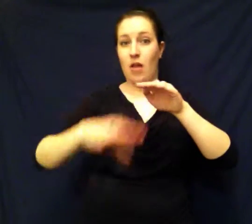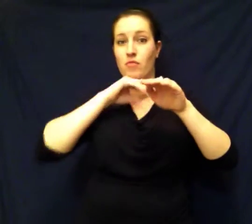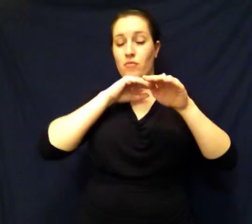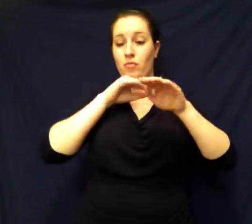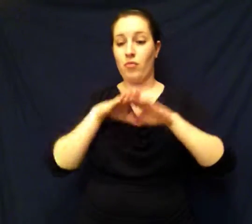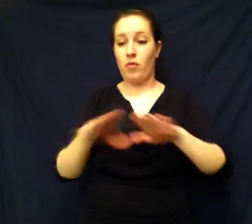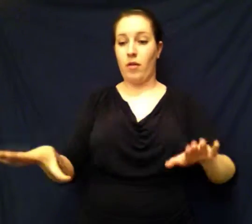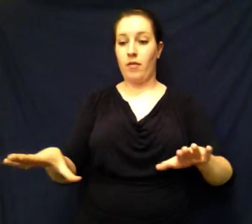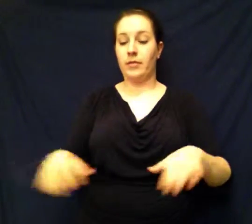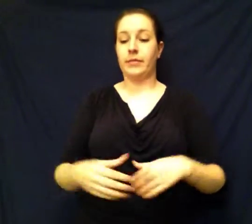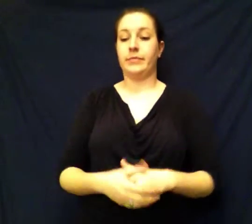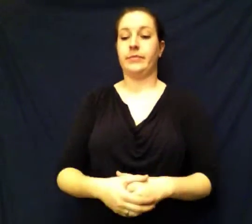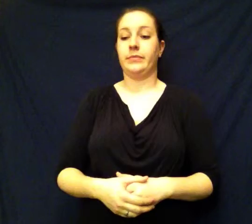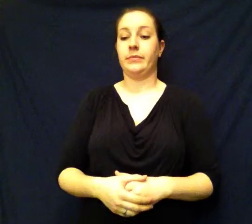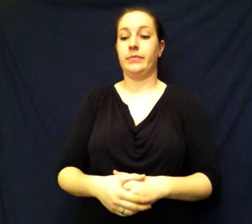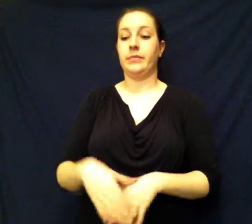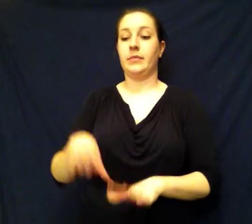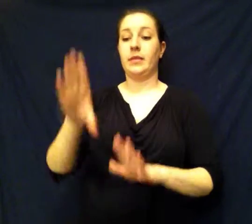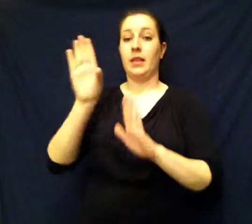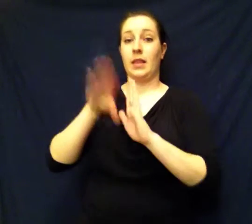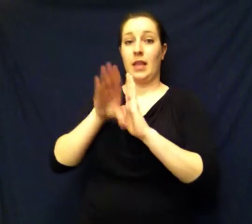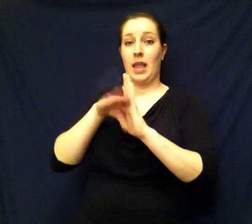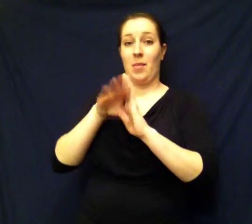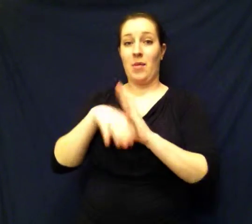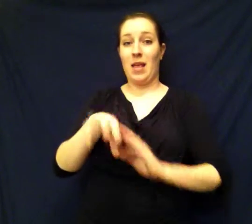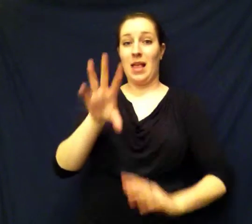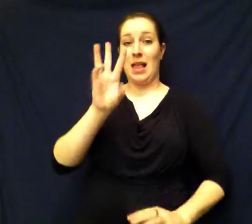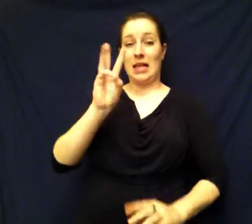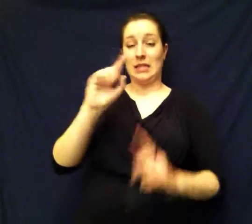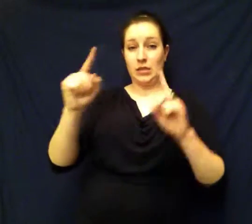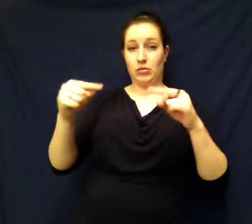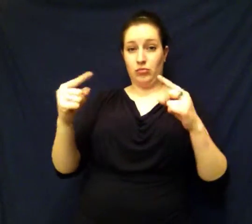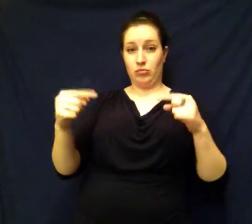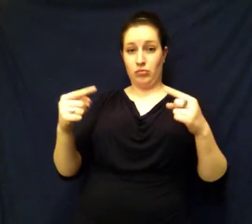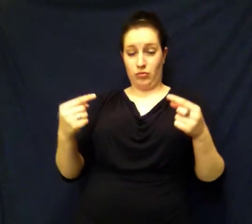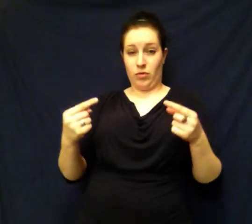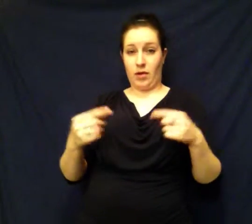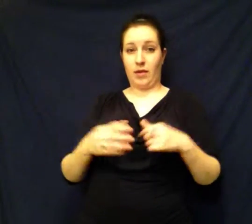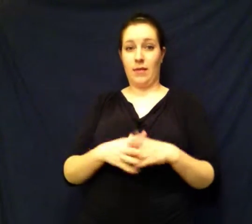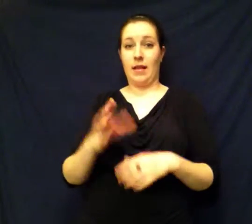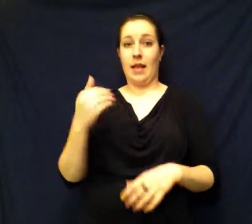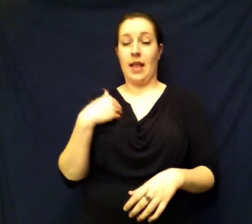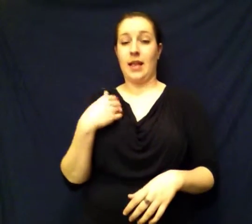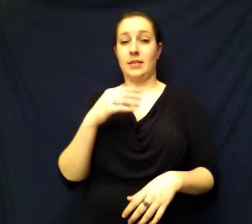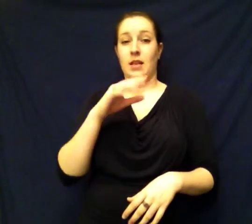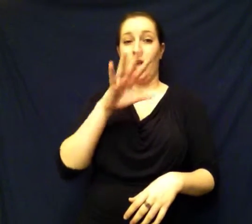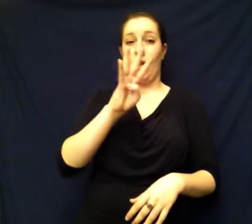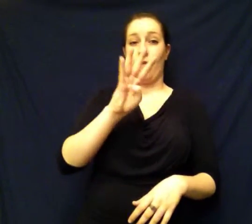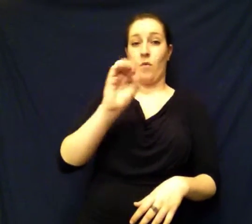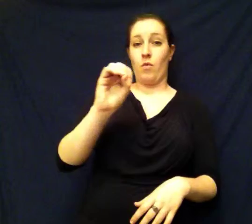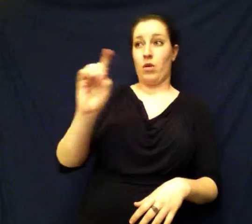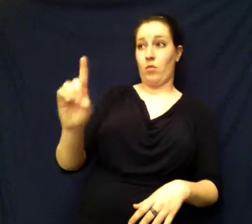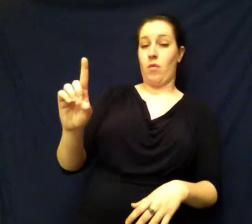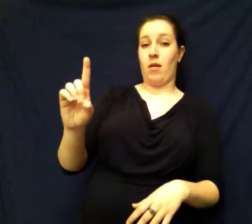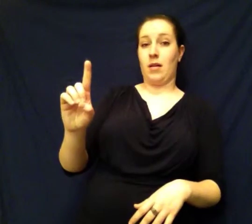The camera is a 6-wheel drive steerable self-propelled tractor with a 40:1 digital and optical zoom camera on it. It enables us to